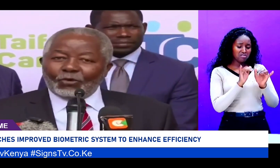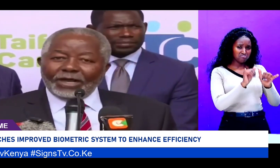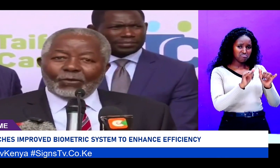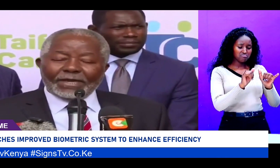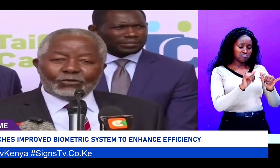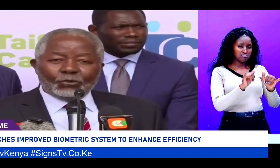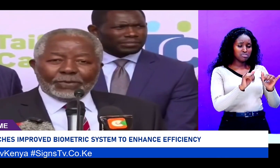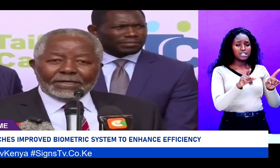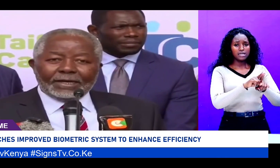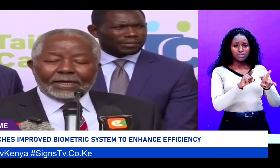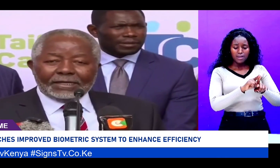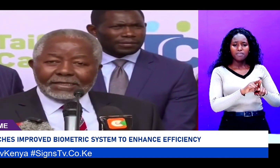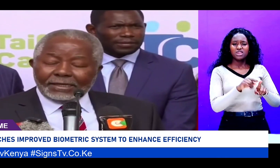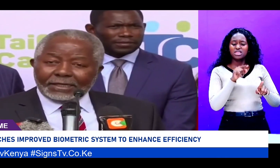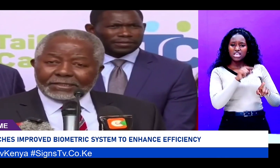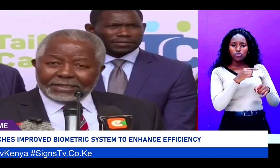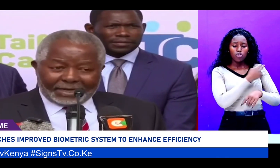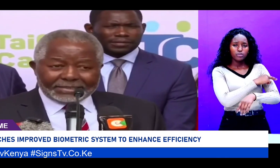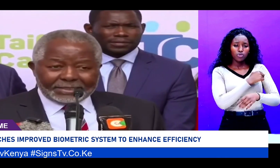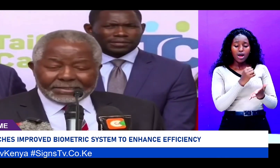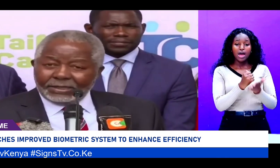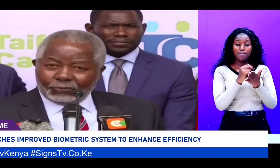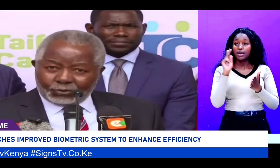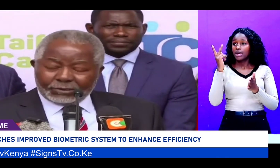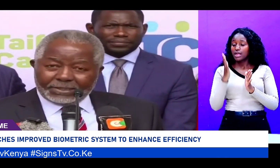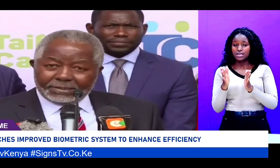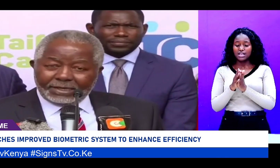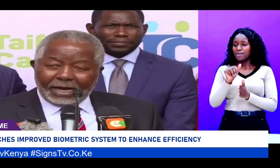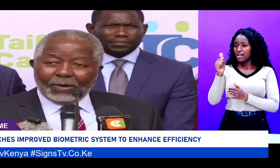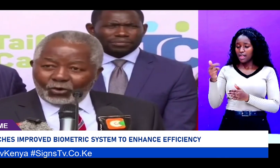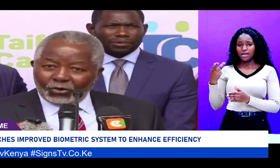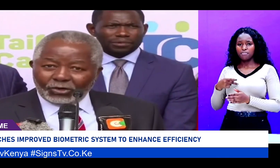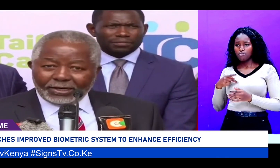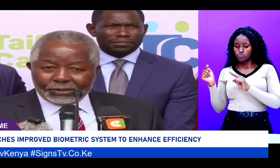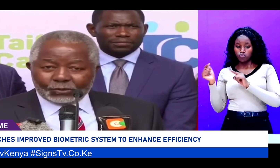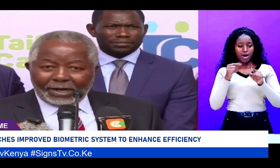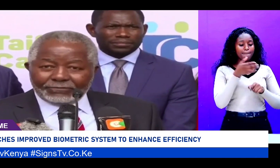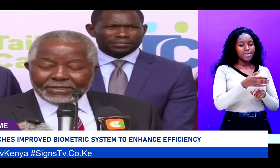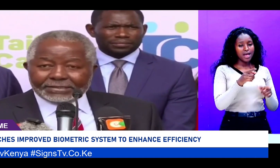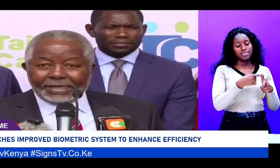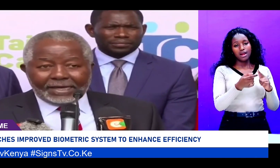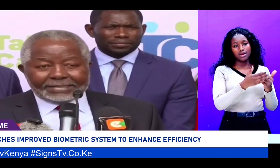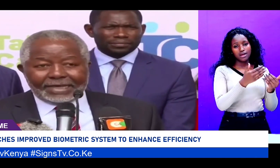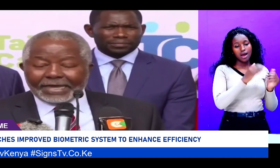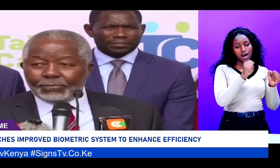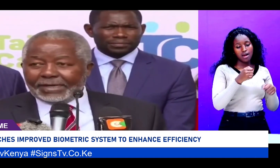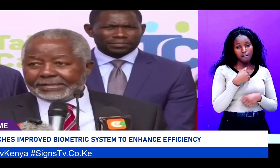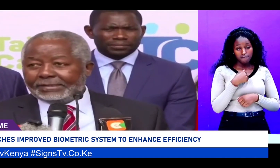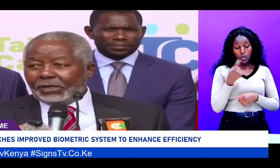going away to European and Asian countries for treatment. Our goal is to have this as the end place